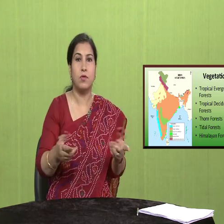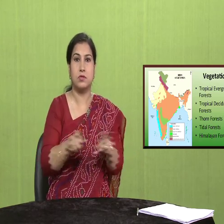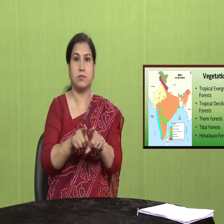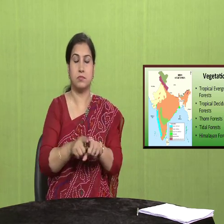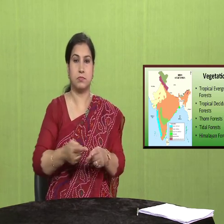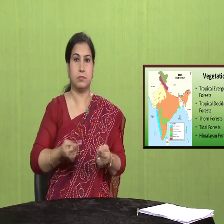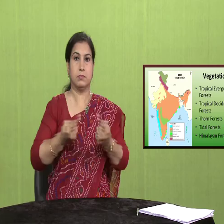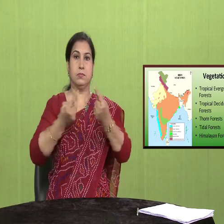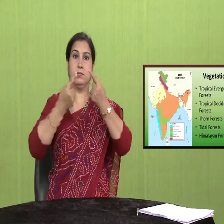dioxide